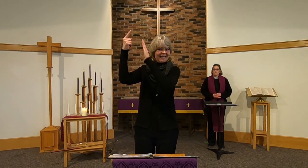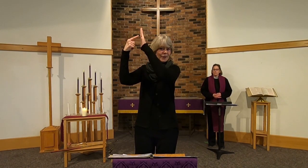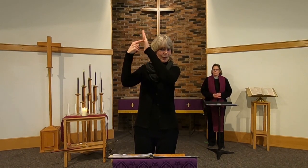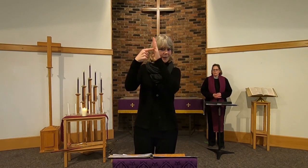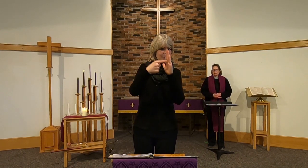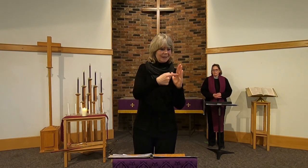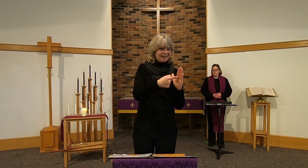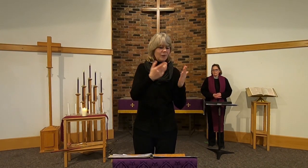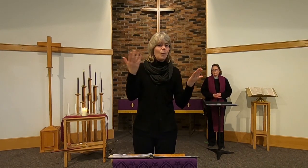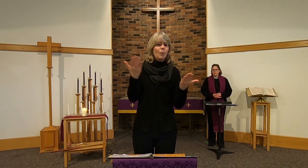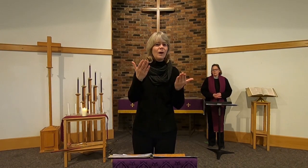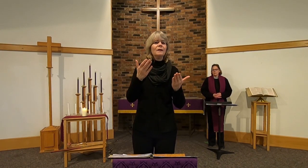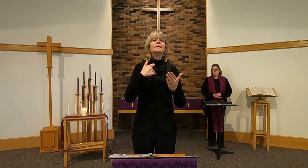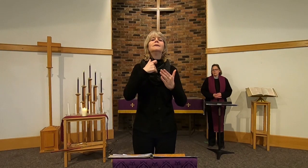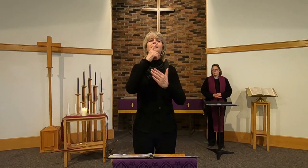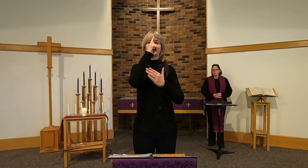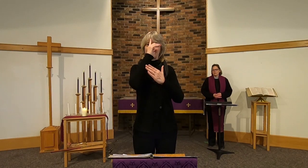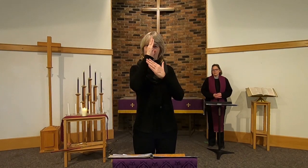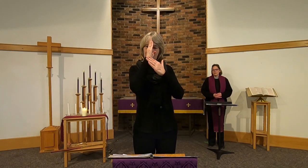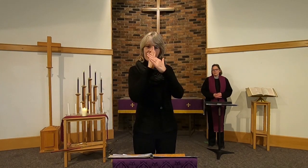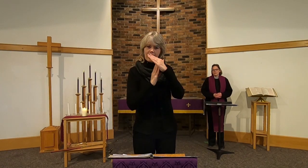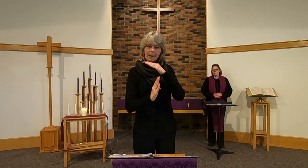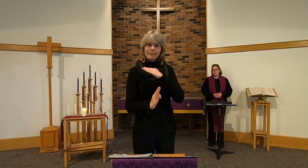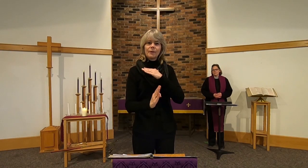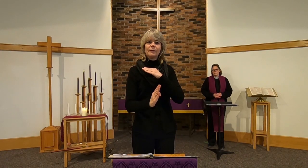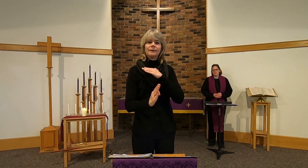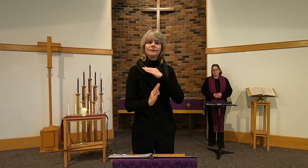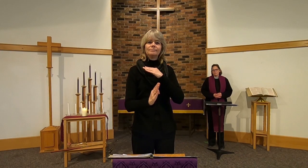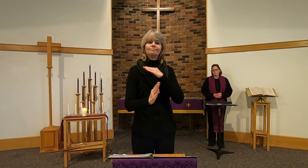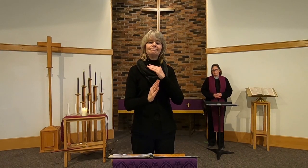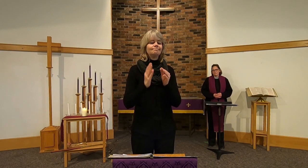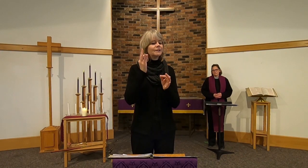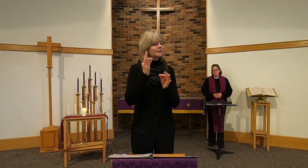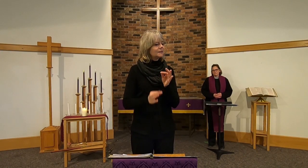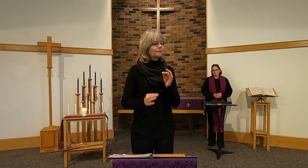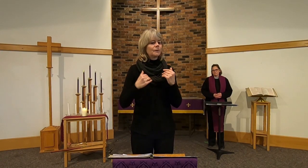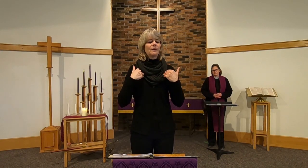is a humble one, coming in on a donkey.